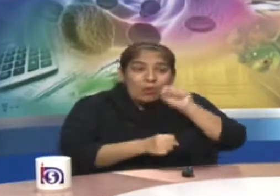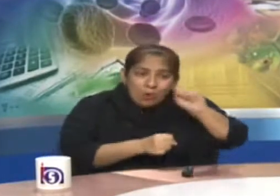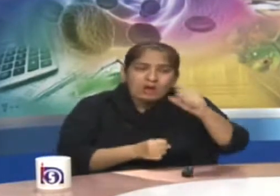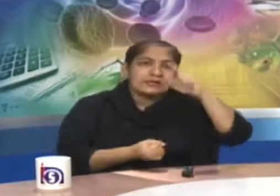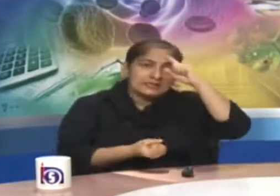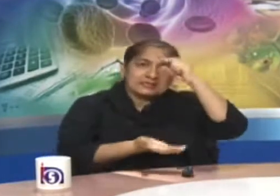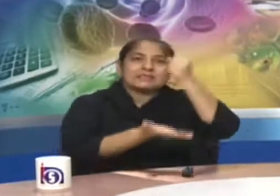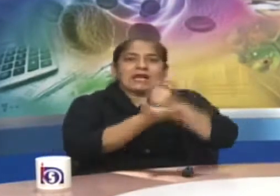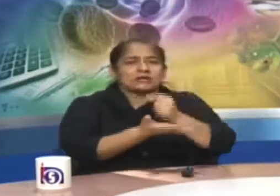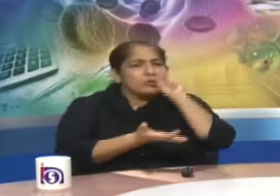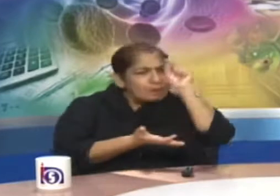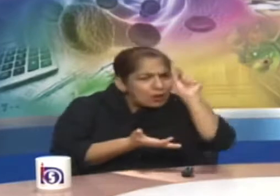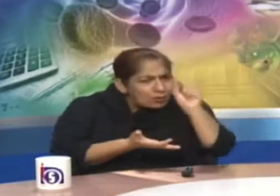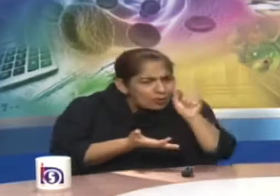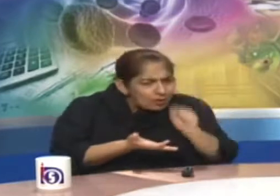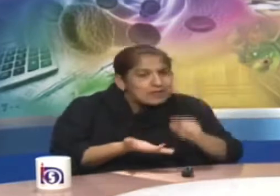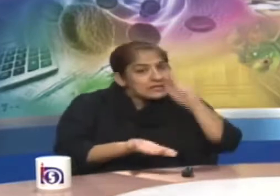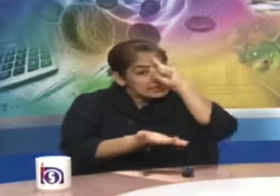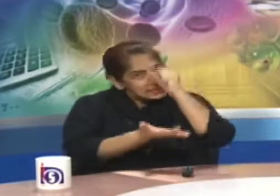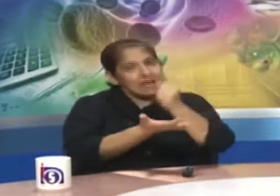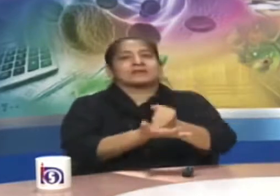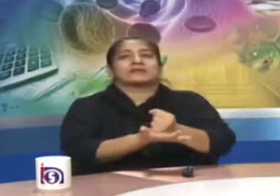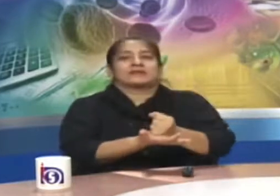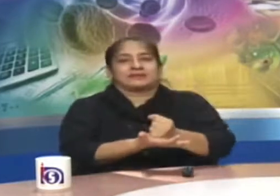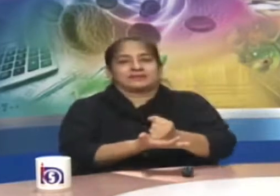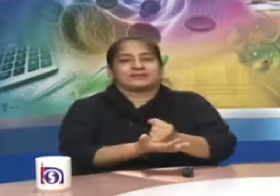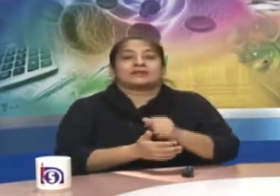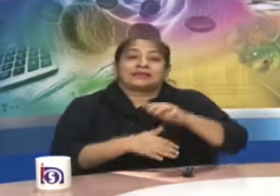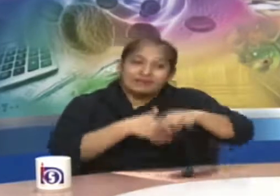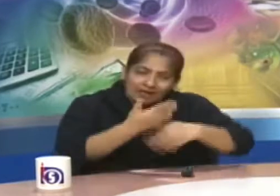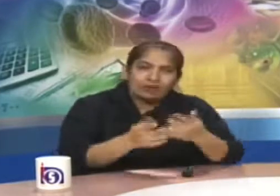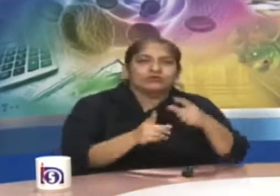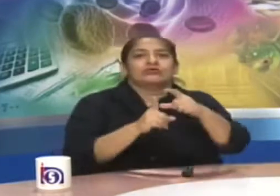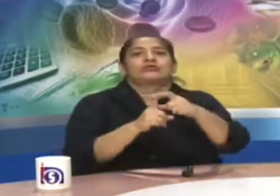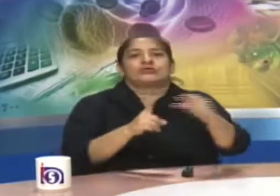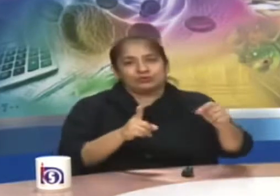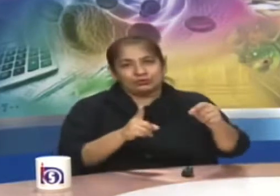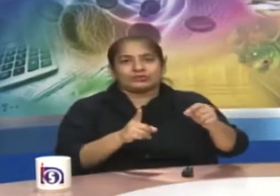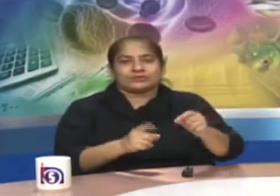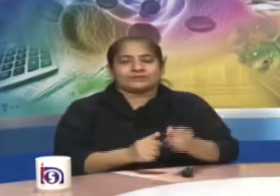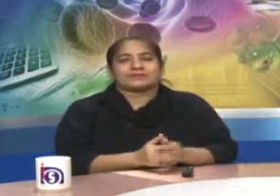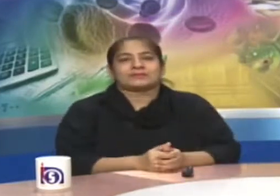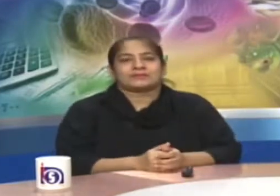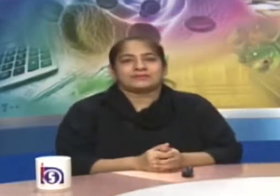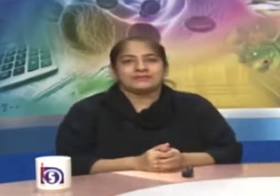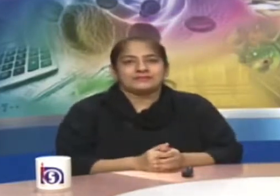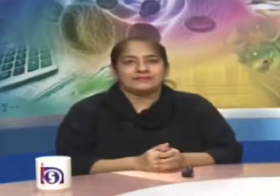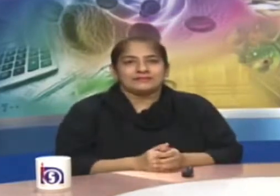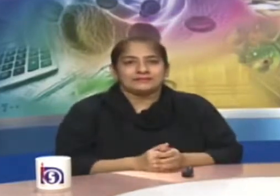Different companies have their different issues, so accordingly they can decide their issues in detail.